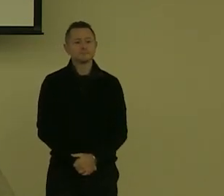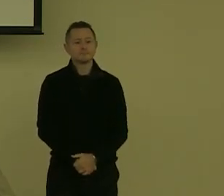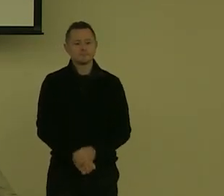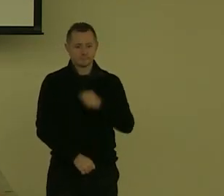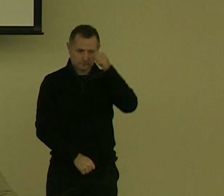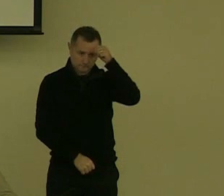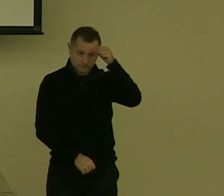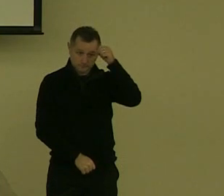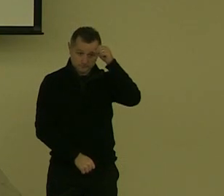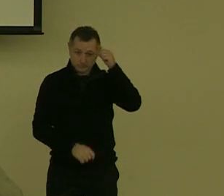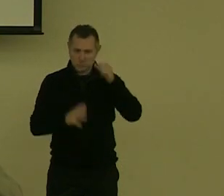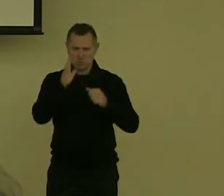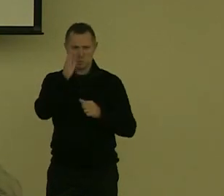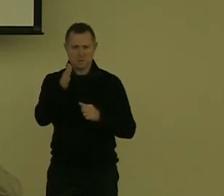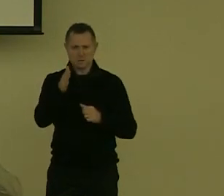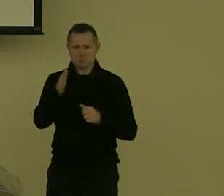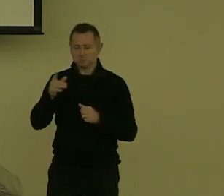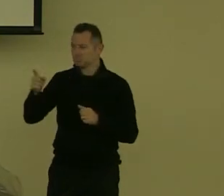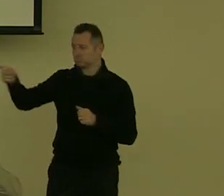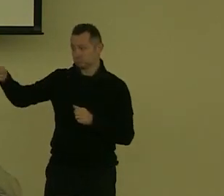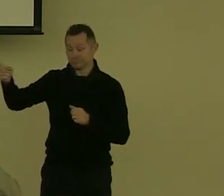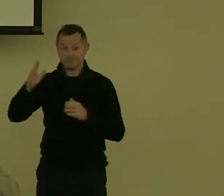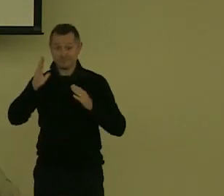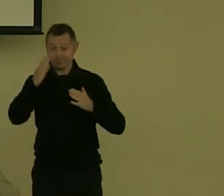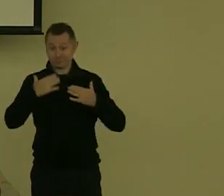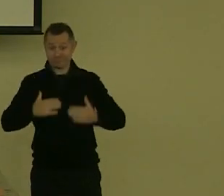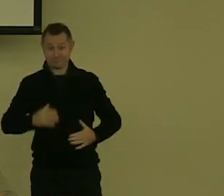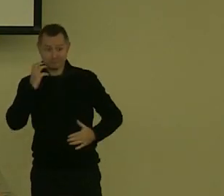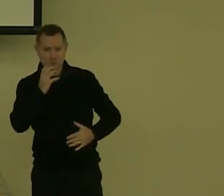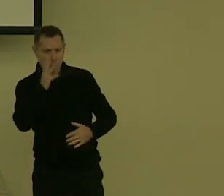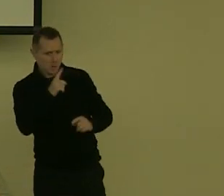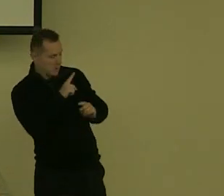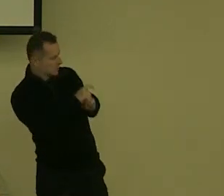our excellent panelists who will introduce themselves to you now.